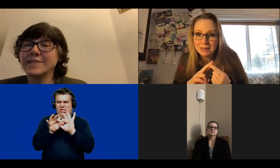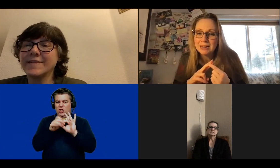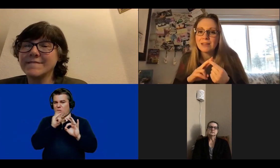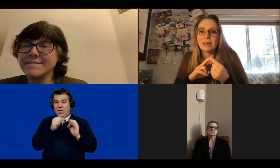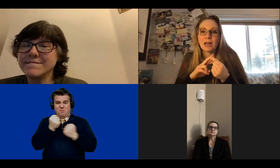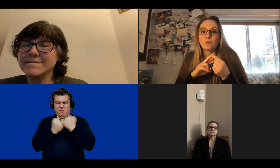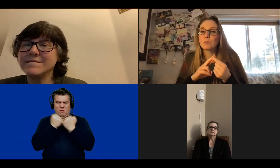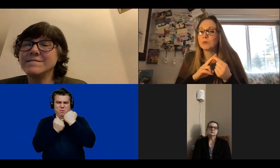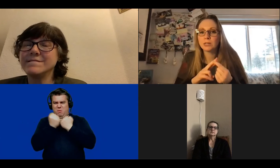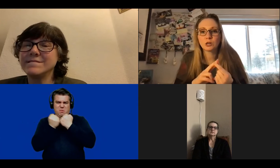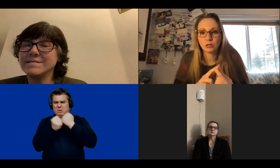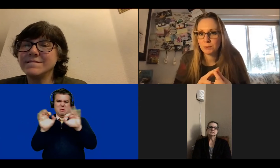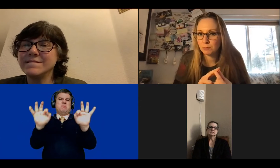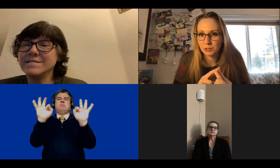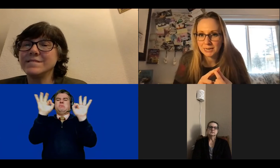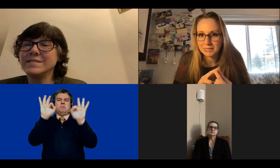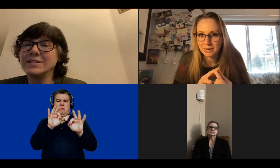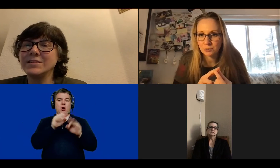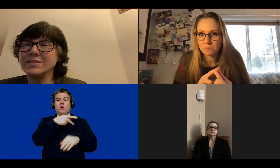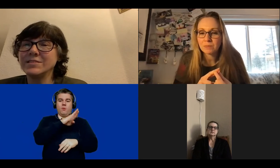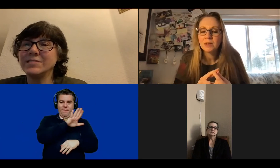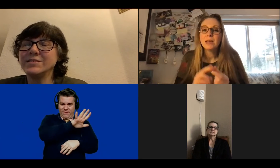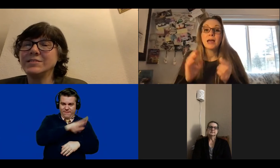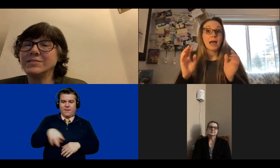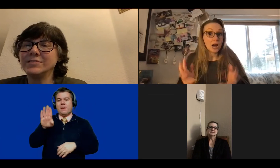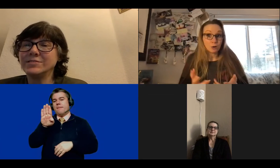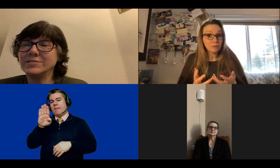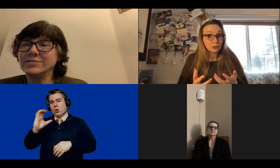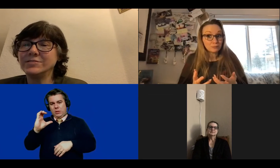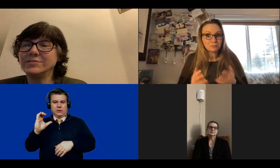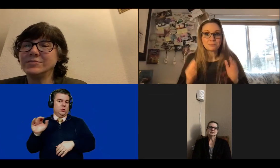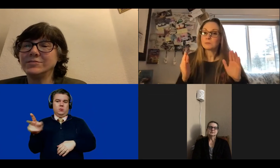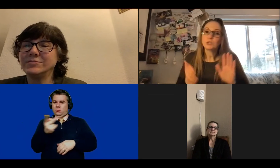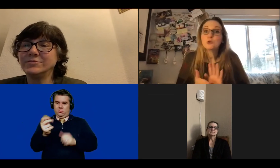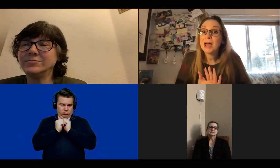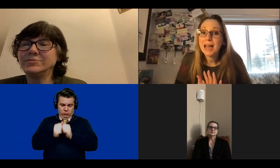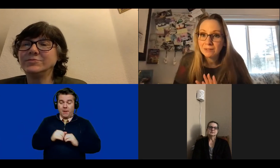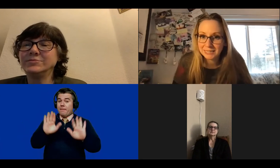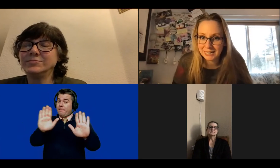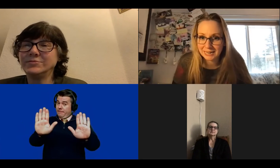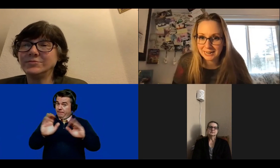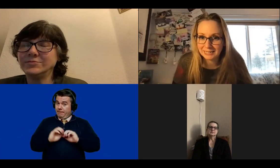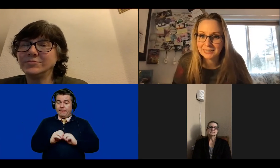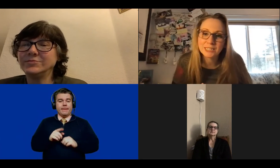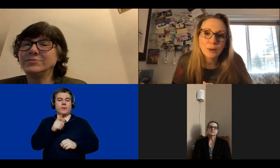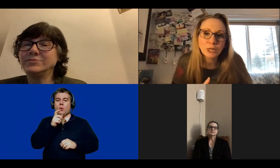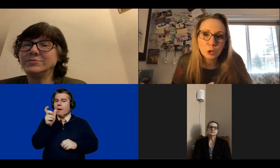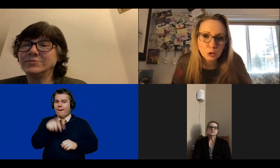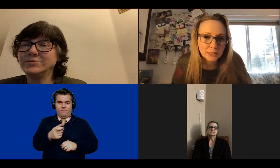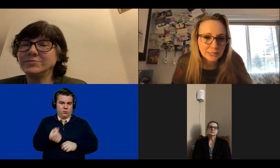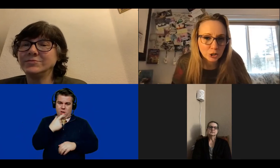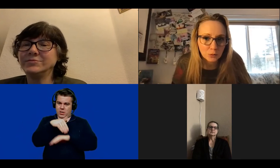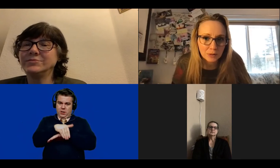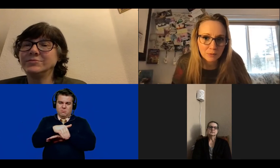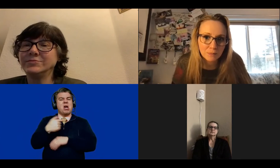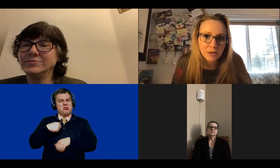team that we really encourage people to take together. However, you don't have to take it at night. That's how I